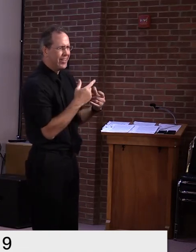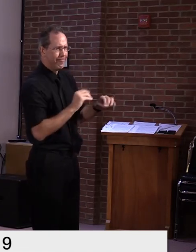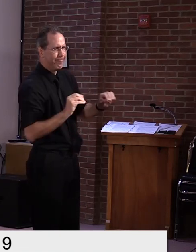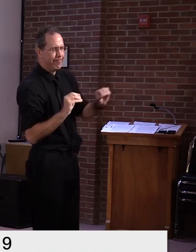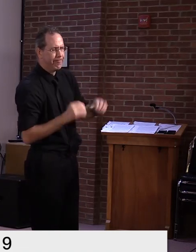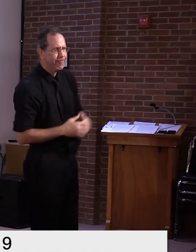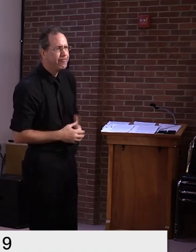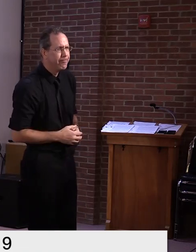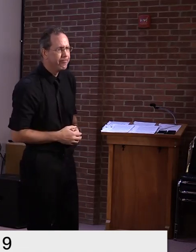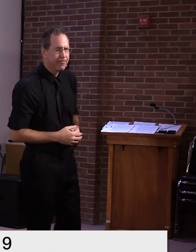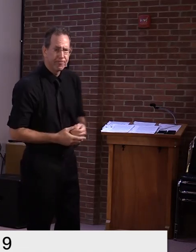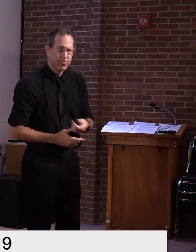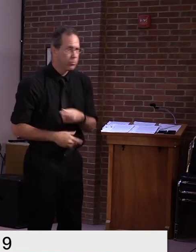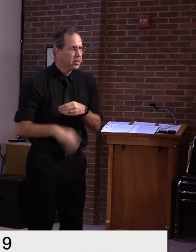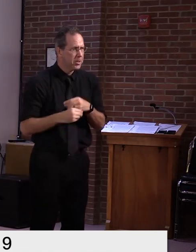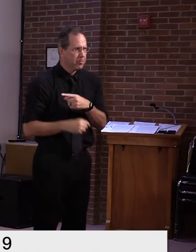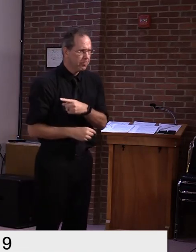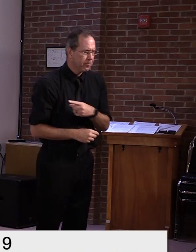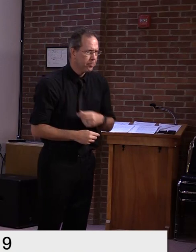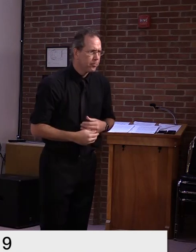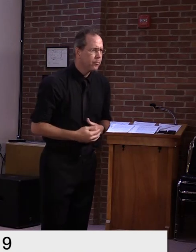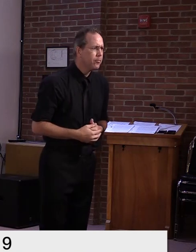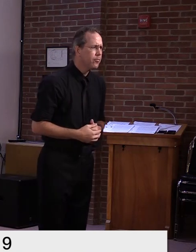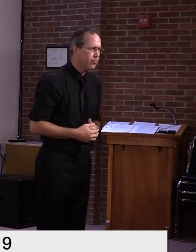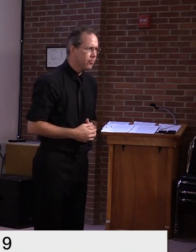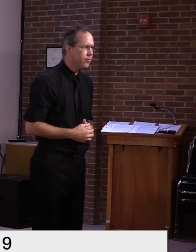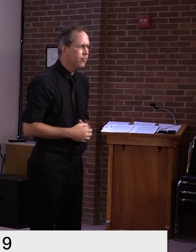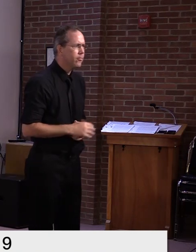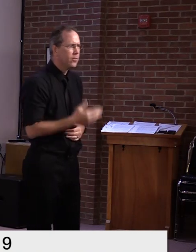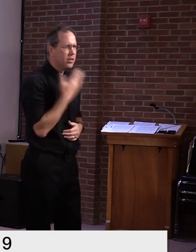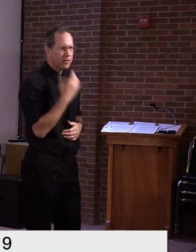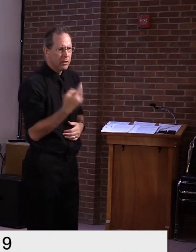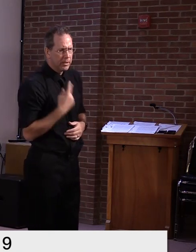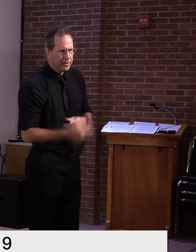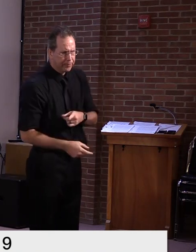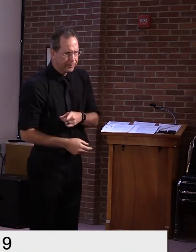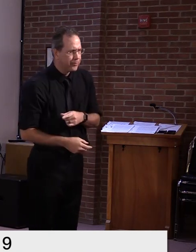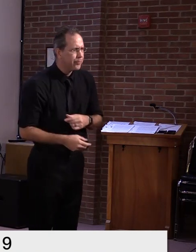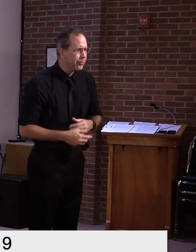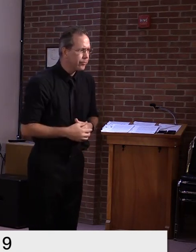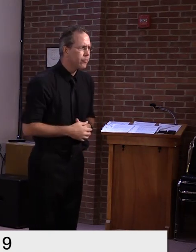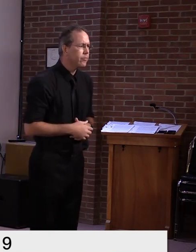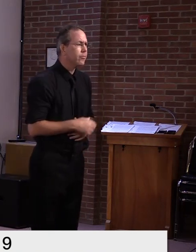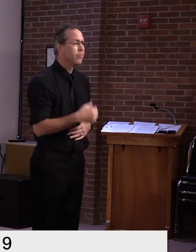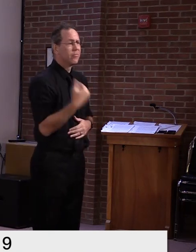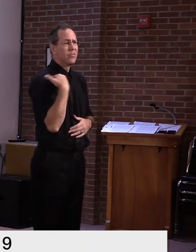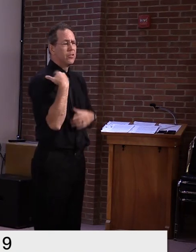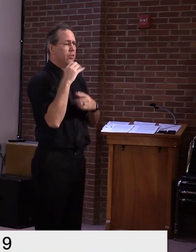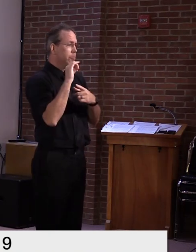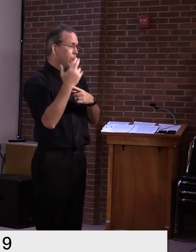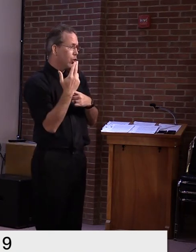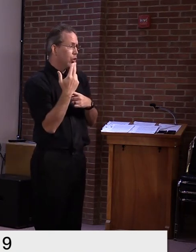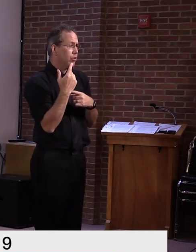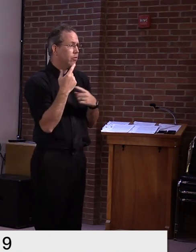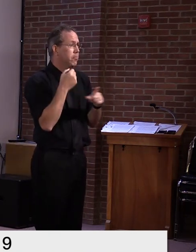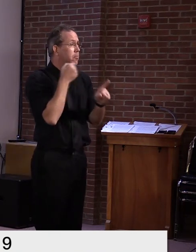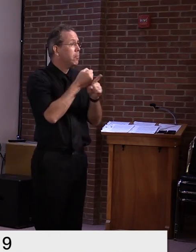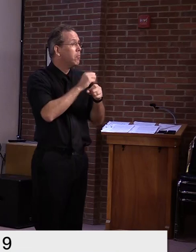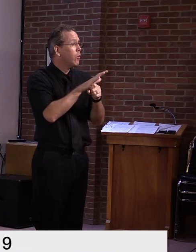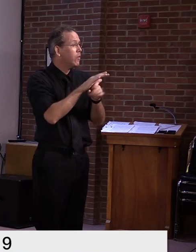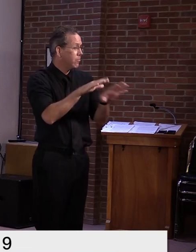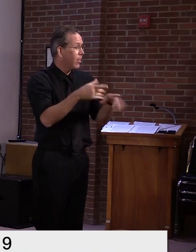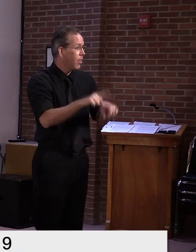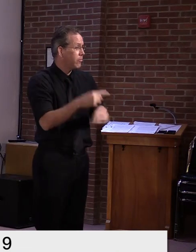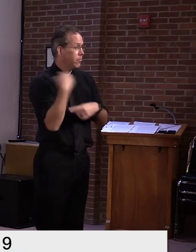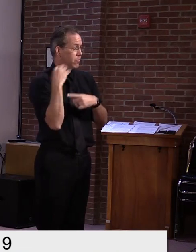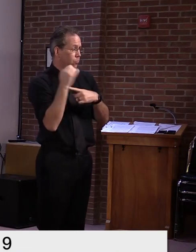Thank you very much for the question. As you know, when the pandemic hit, most of the shelters in this